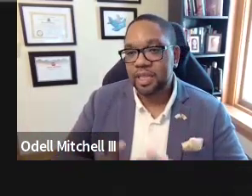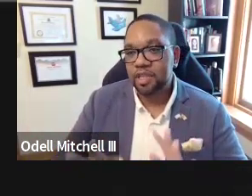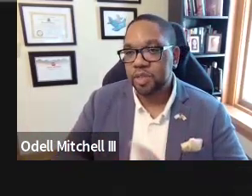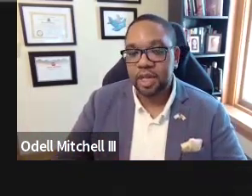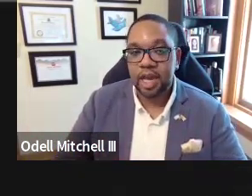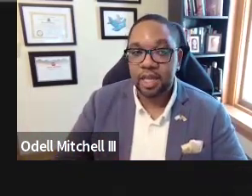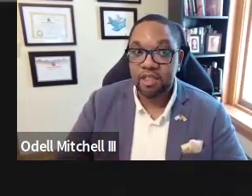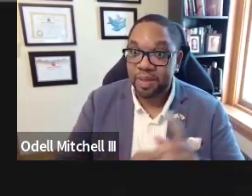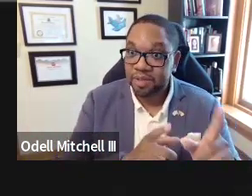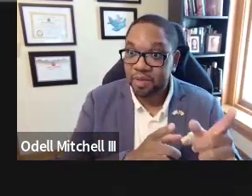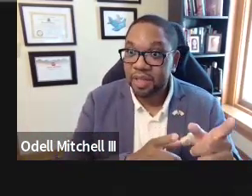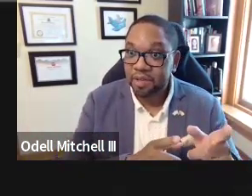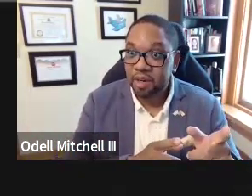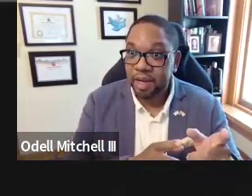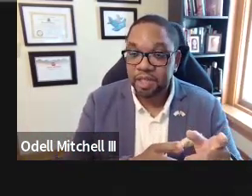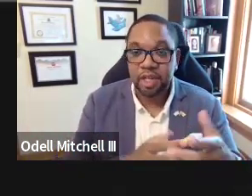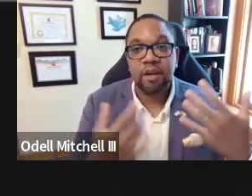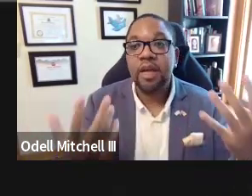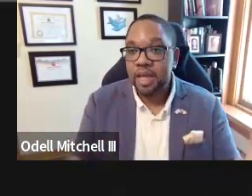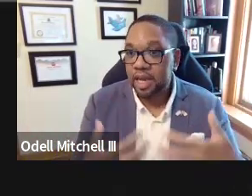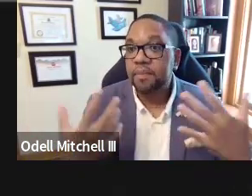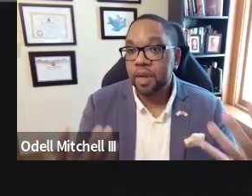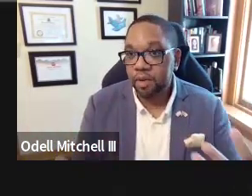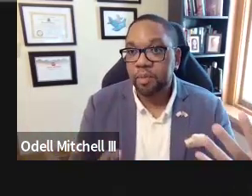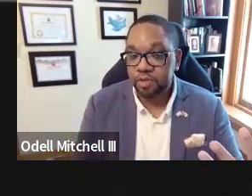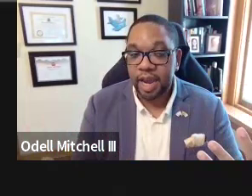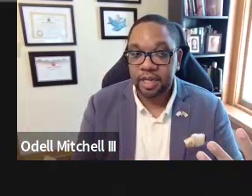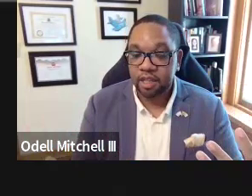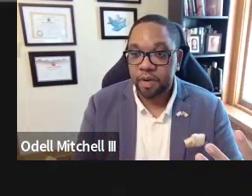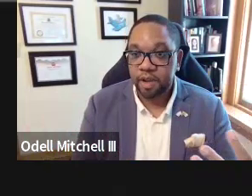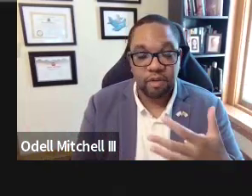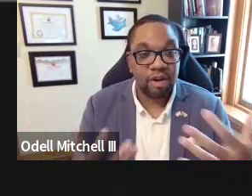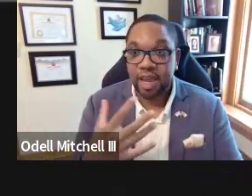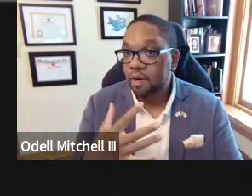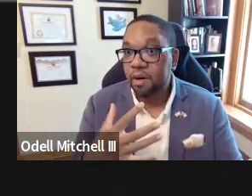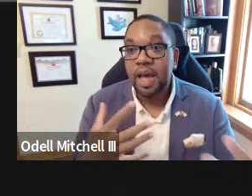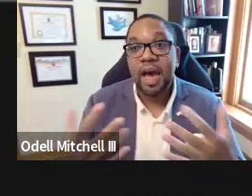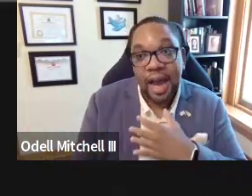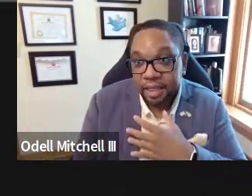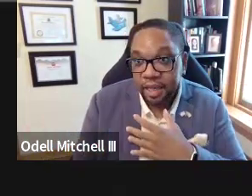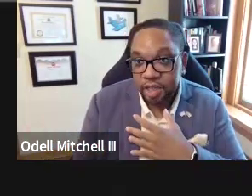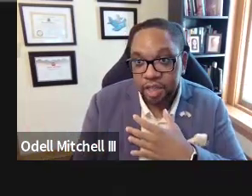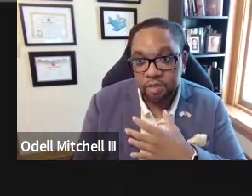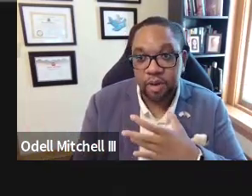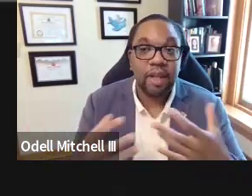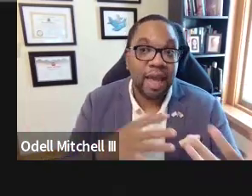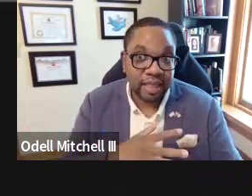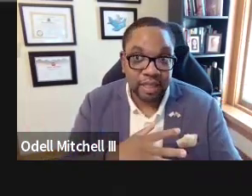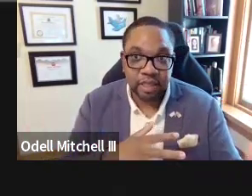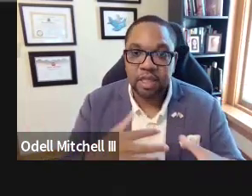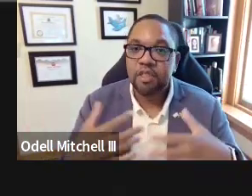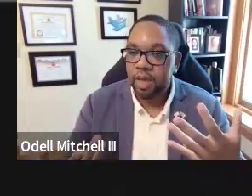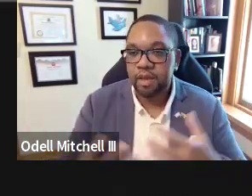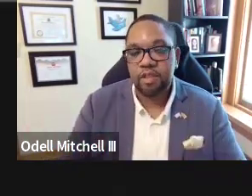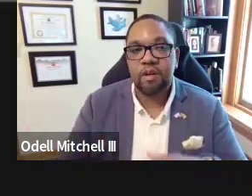we should end this, we should get out of this, but there's no clear termination here, that can be a really protracted experience going, okay, well, I think it should end this way. Well, I think